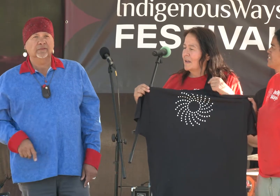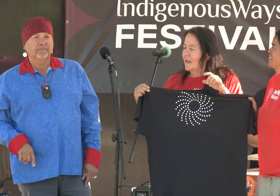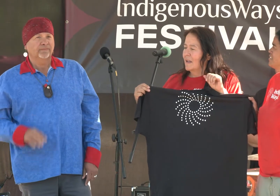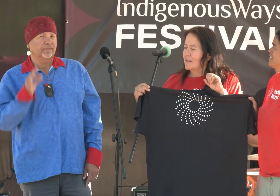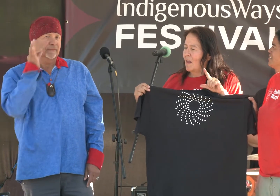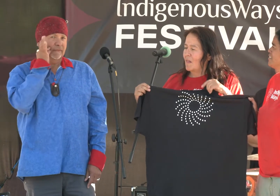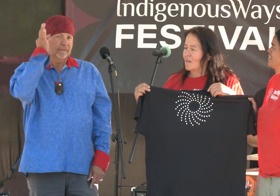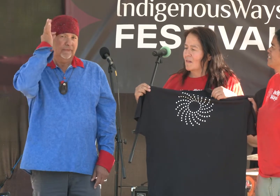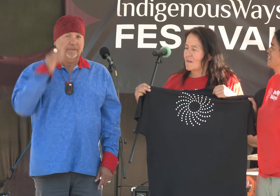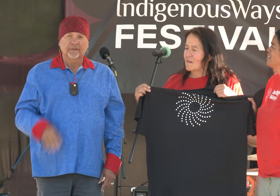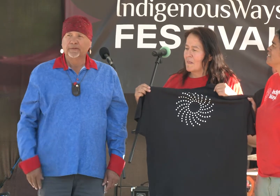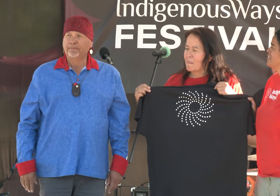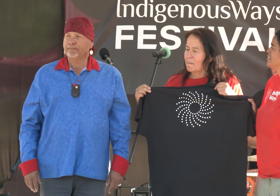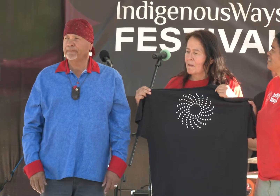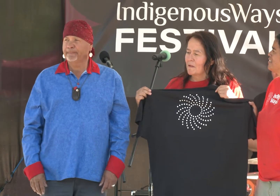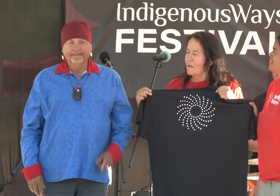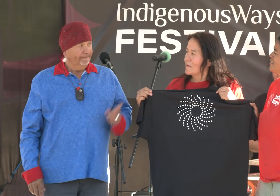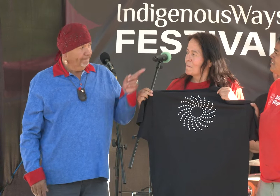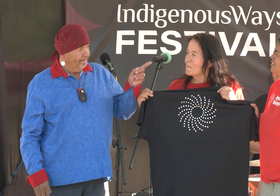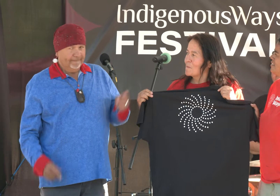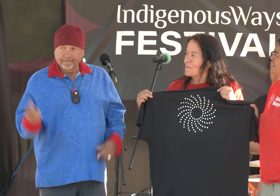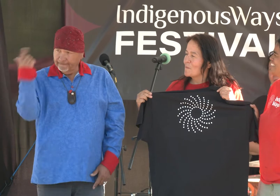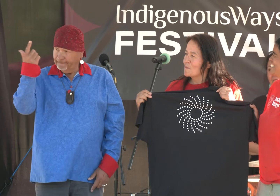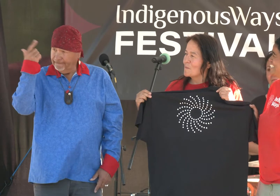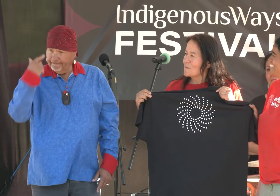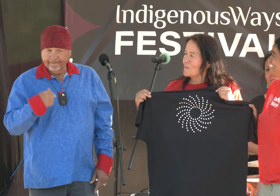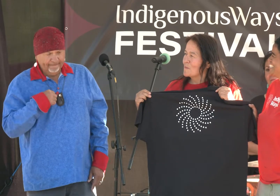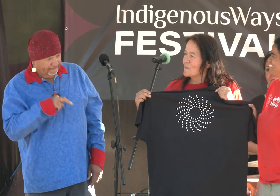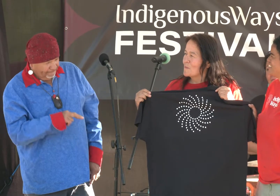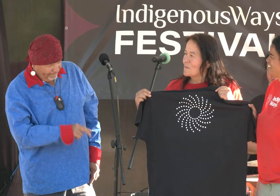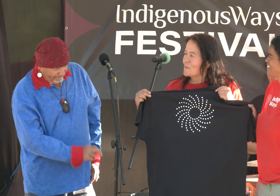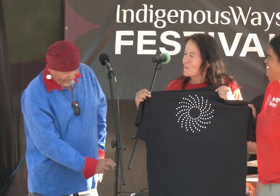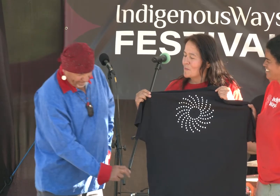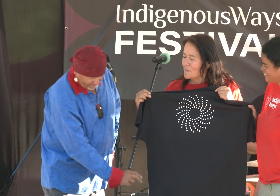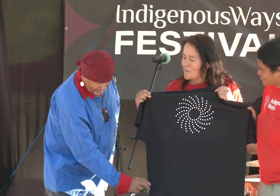in asl and indian starting here at the bottom